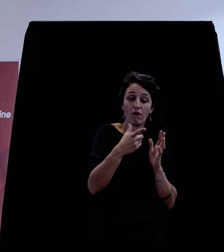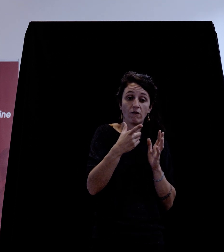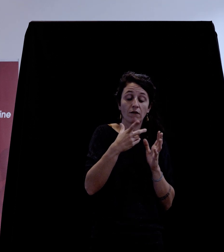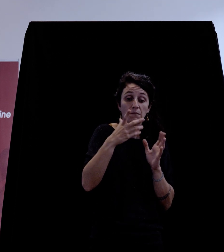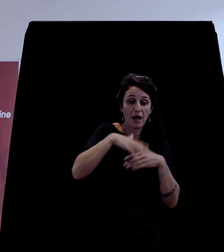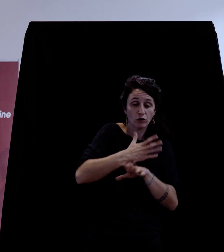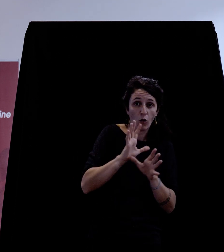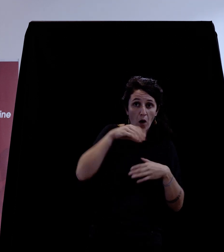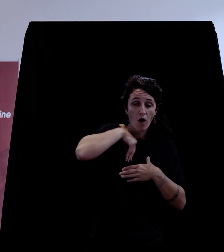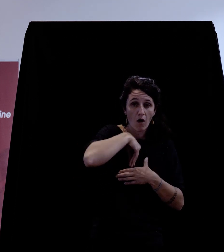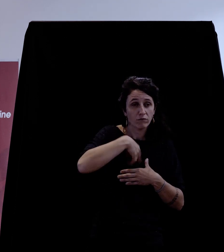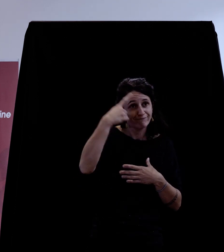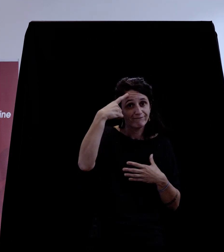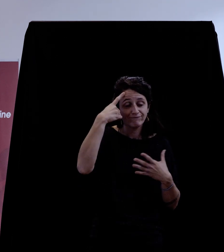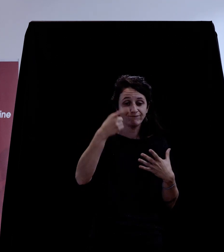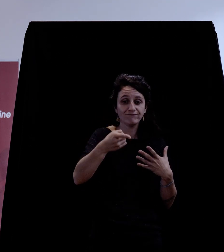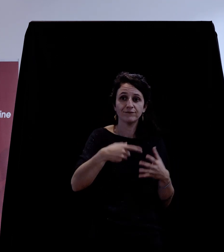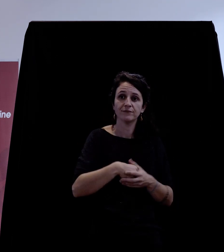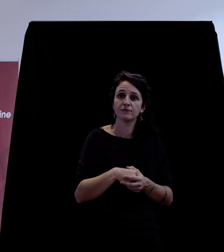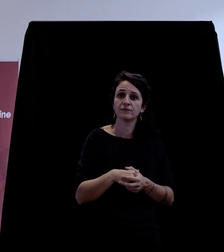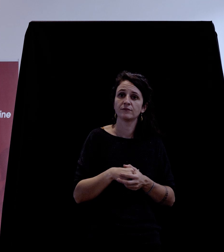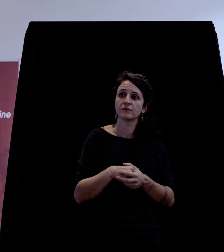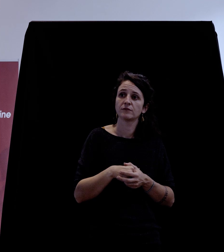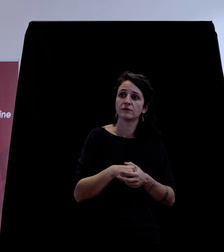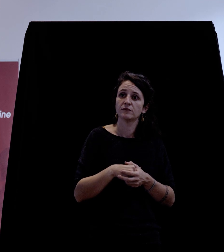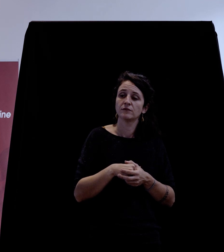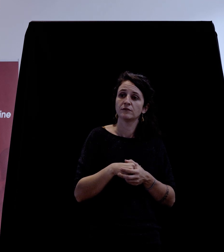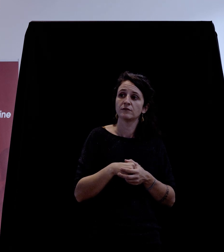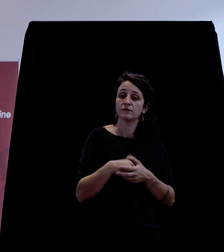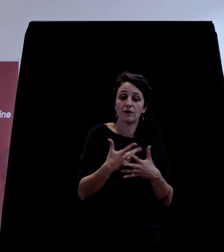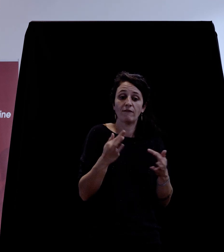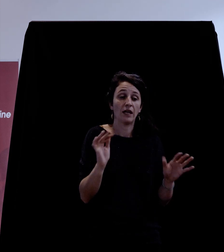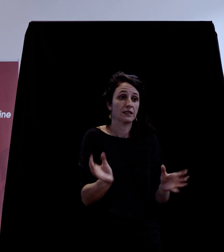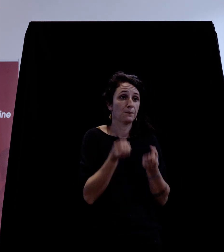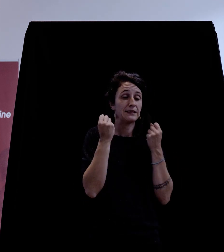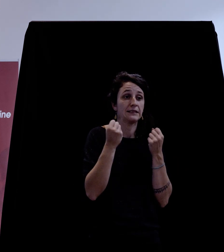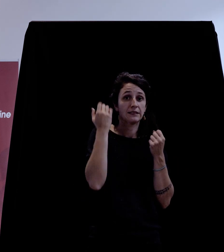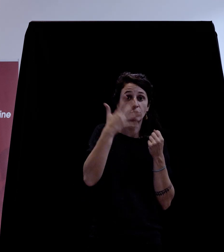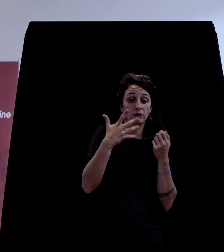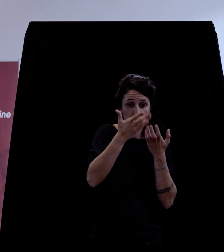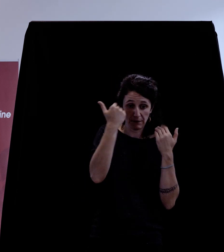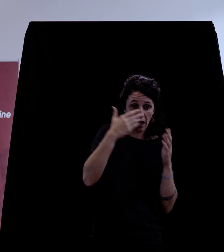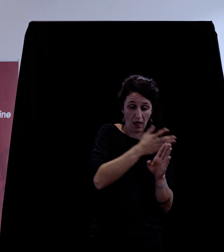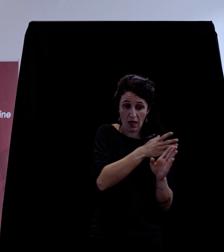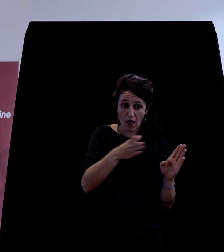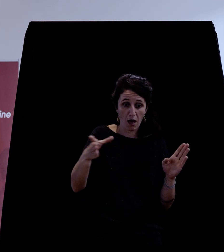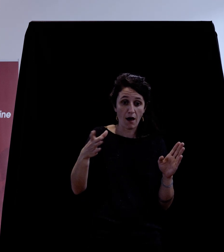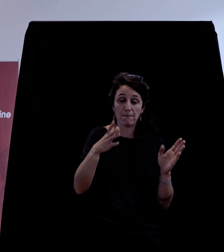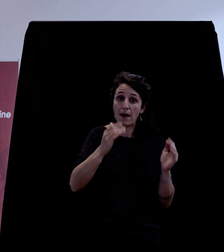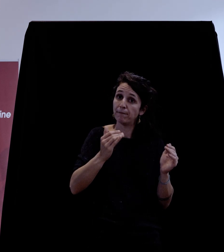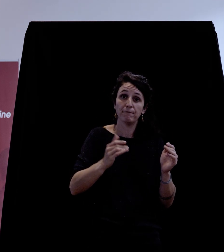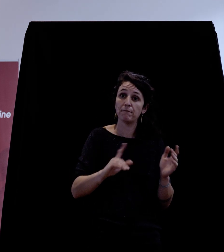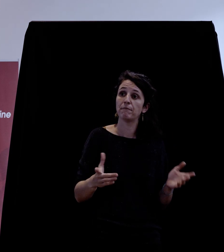of sensory abilities. And so I might come into Jacob's room and